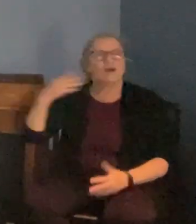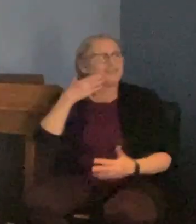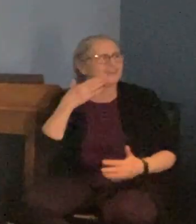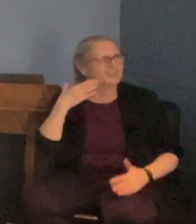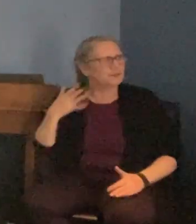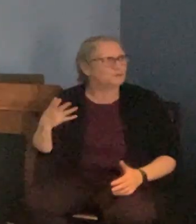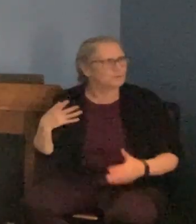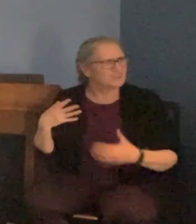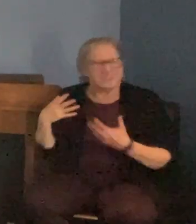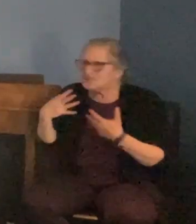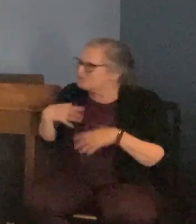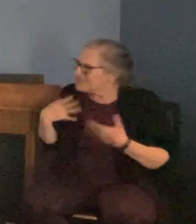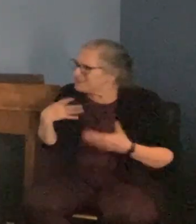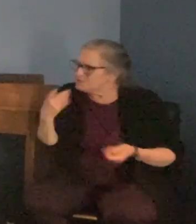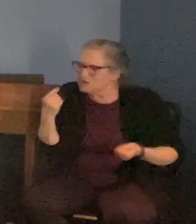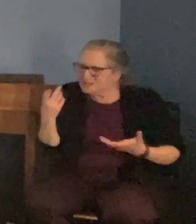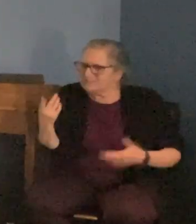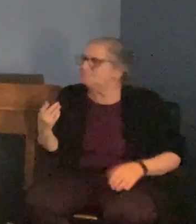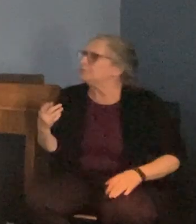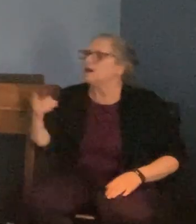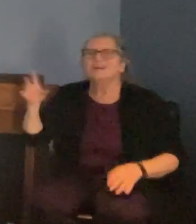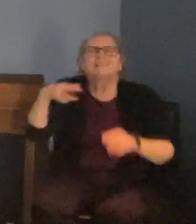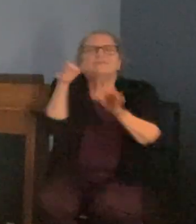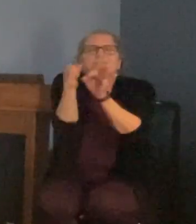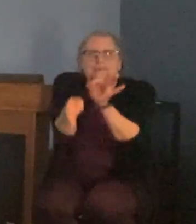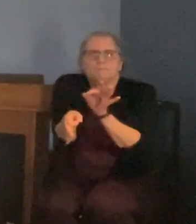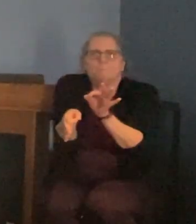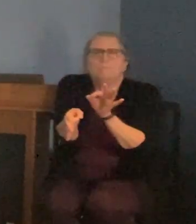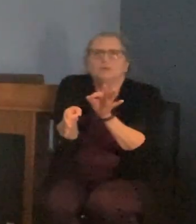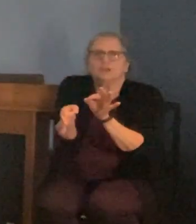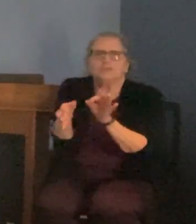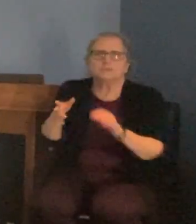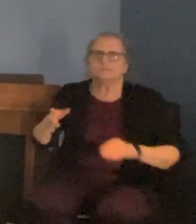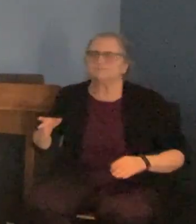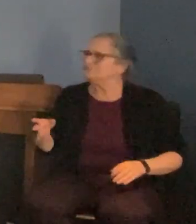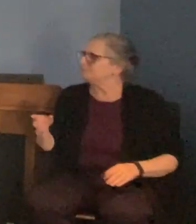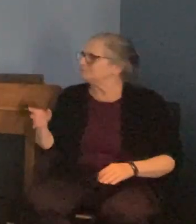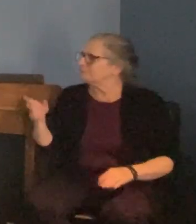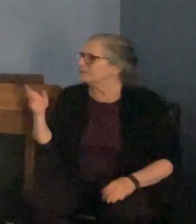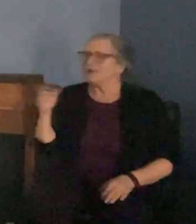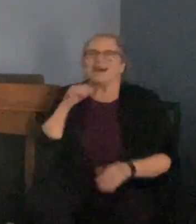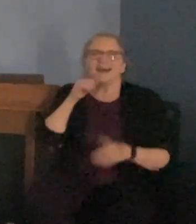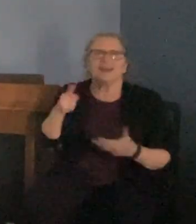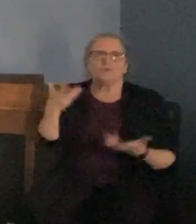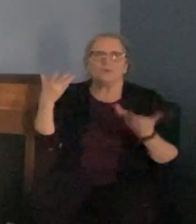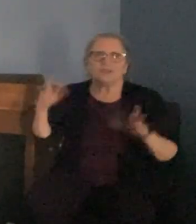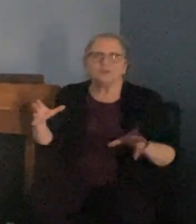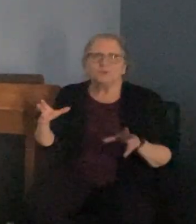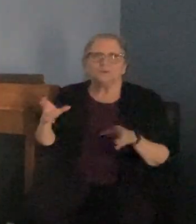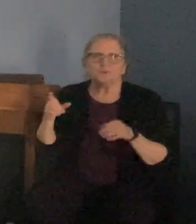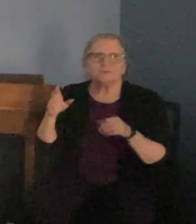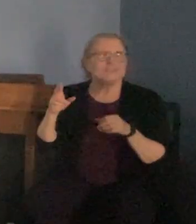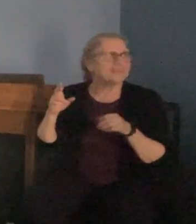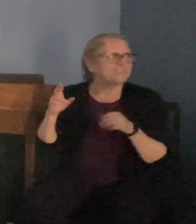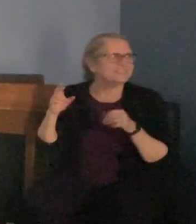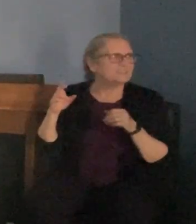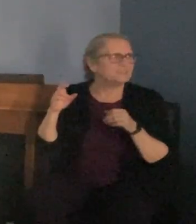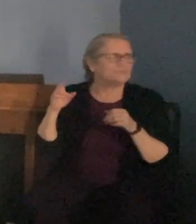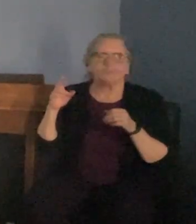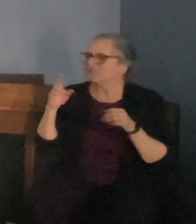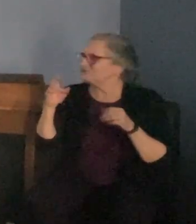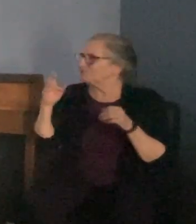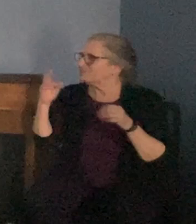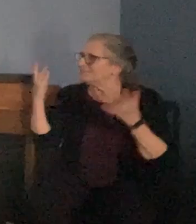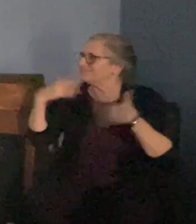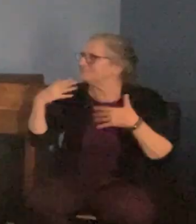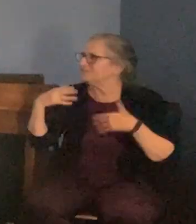actually, it's very simple. In this specific, the other one I used the X-ray, and You can do it. It's That's fine. a little too